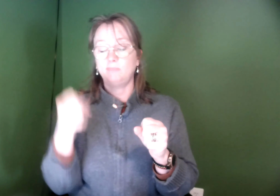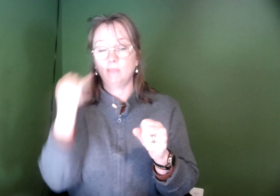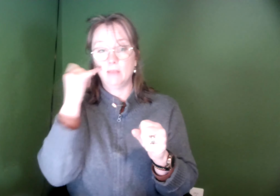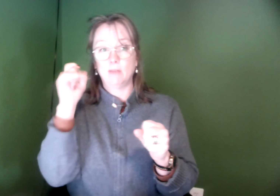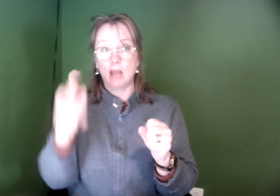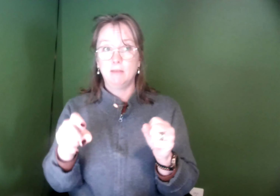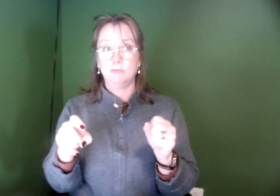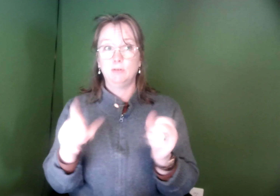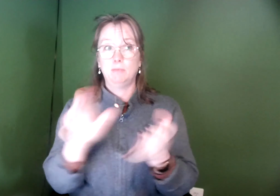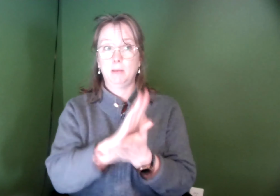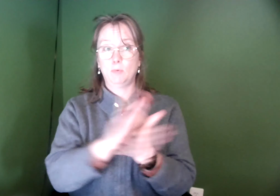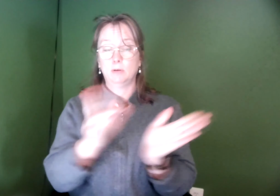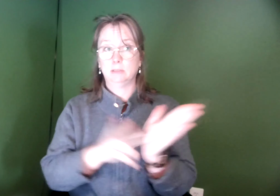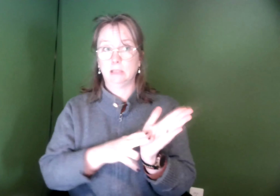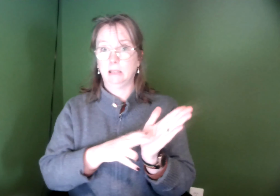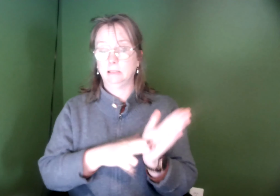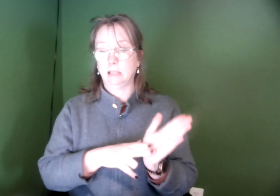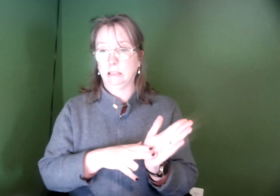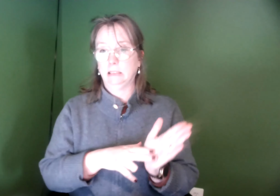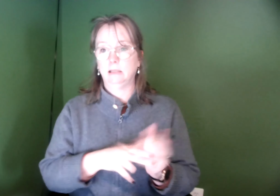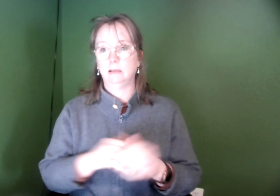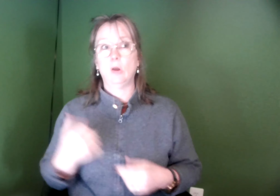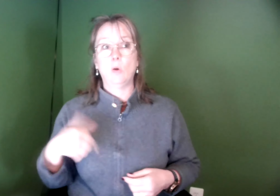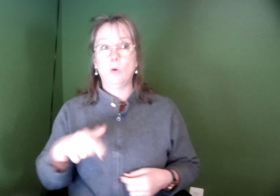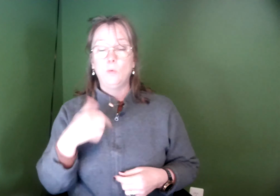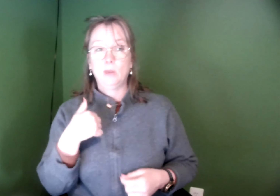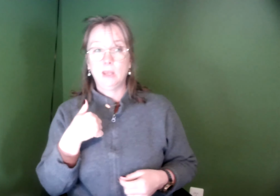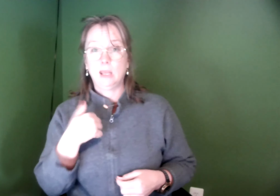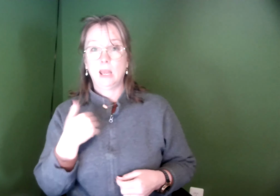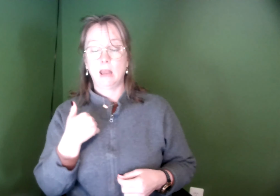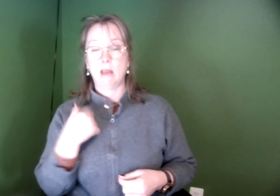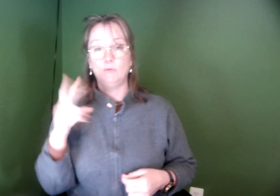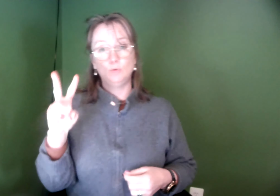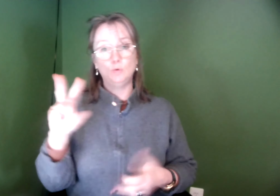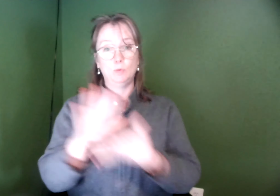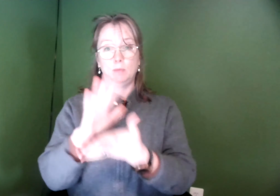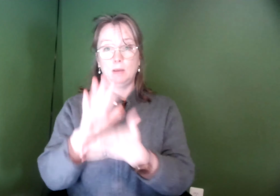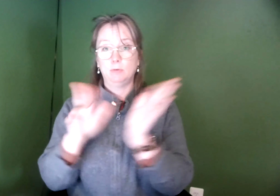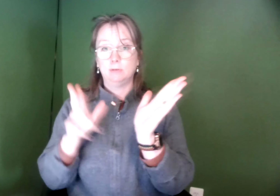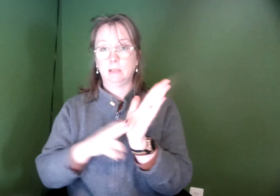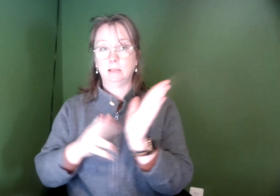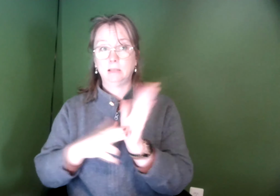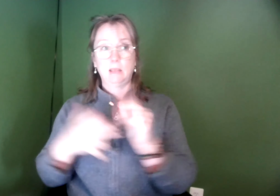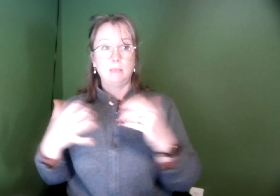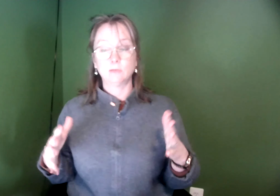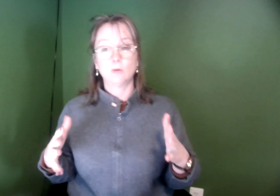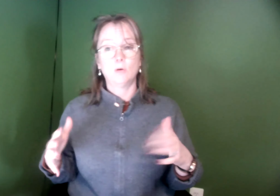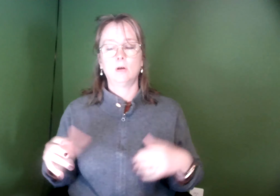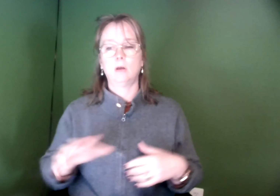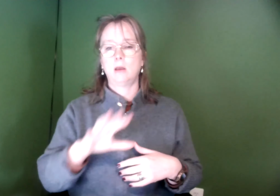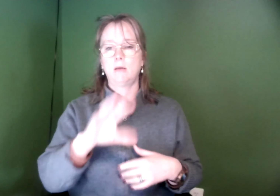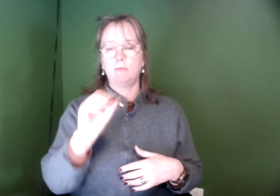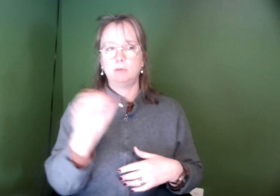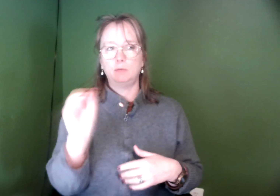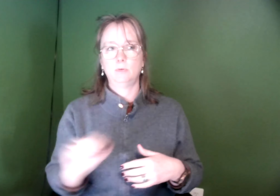sign, and that child can be seen. 50% of our kids aren't even supported by their parents, right? And now